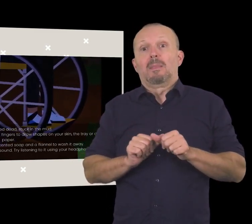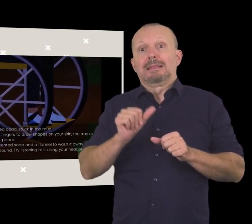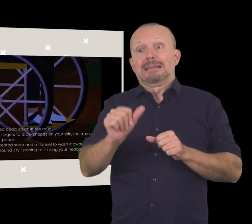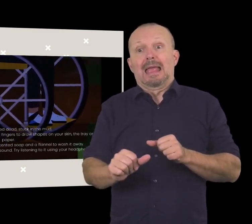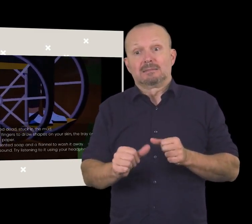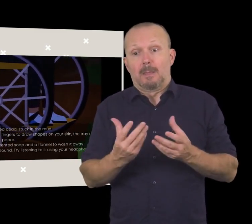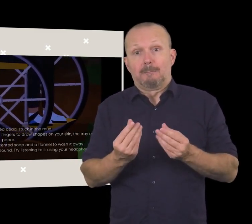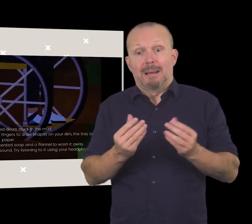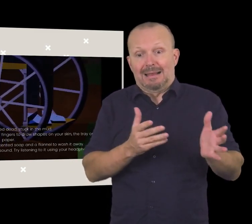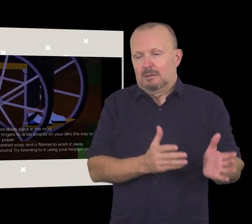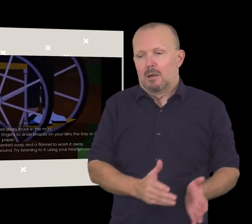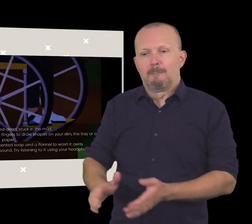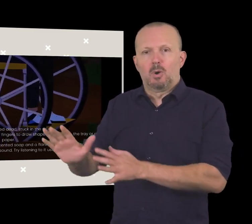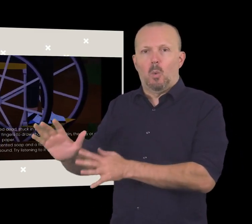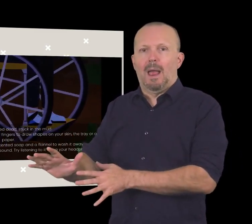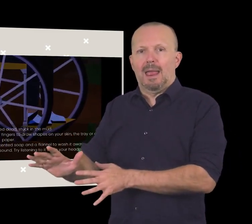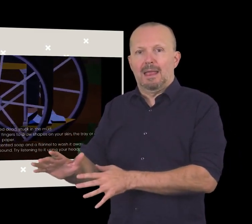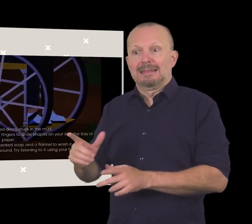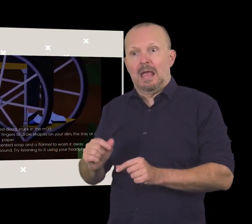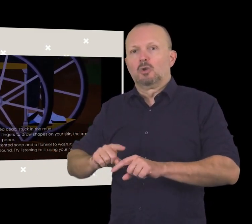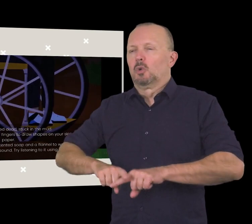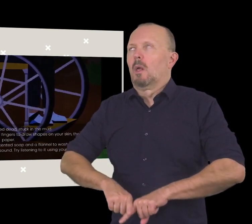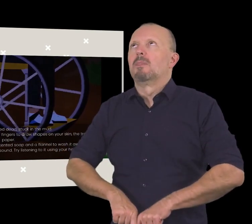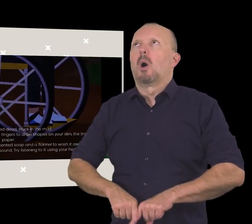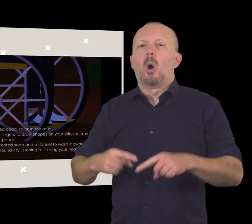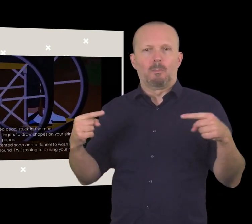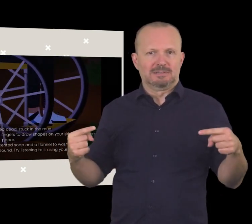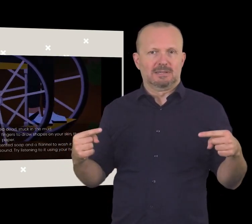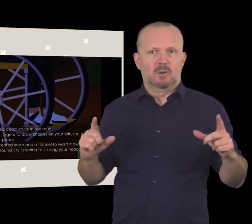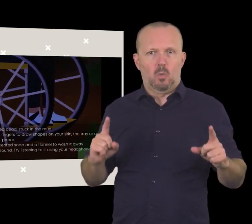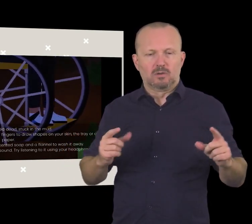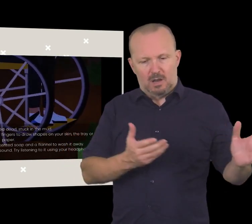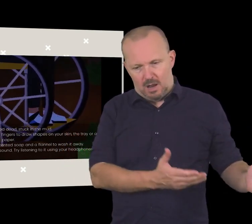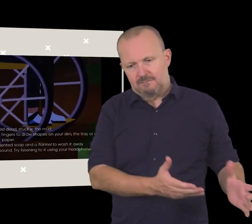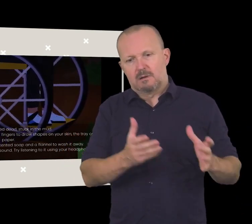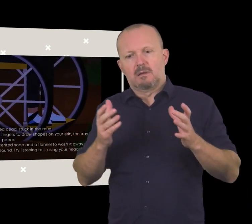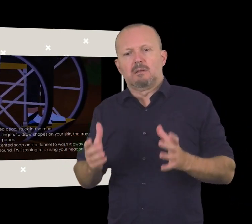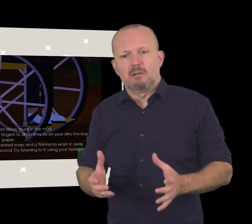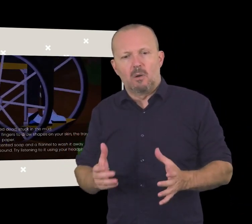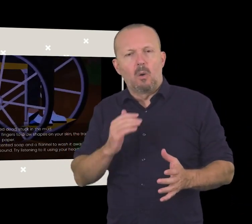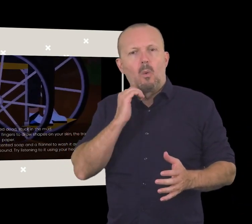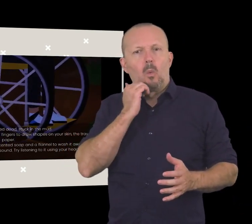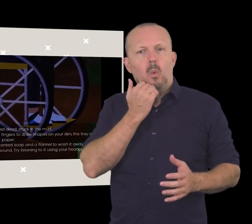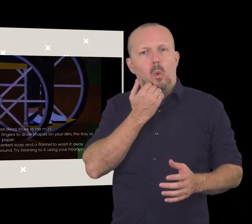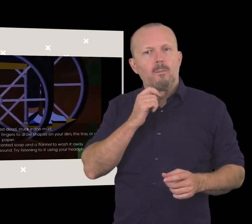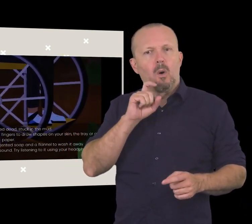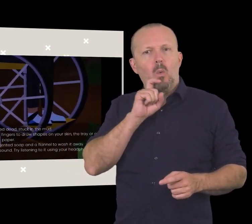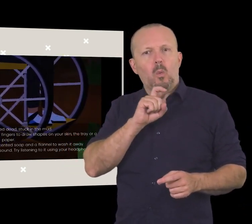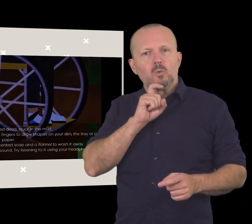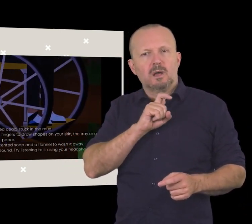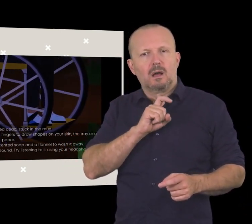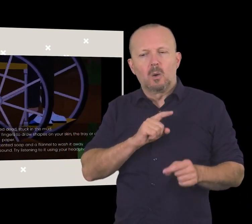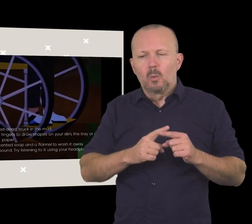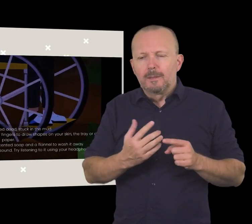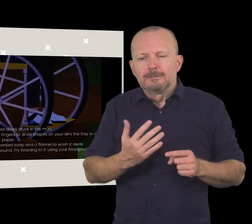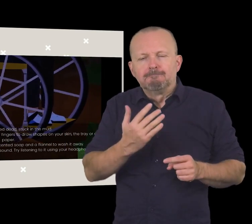me. And I'm going to then put the mud away, and I'm going to do the total opposite.